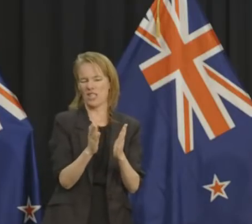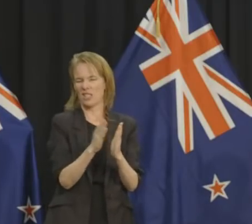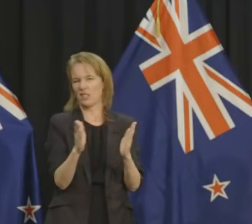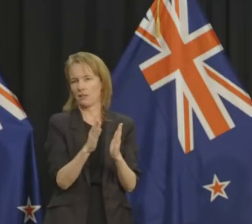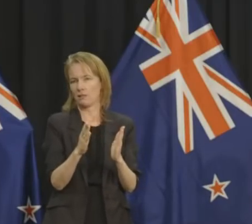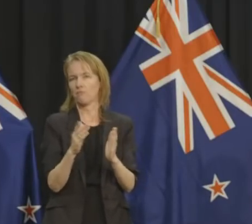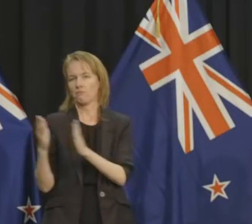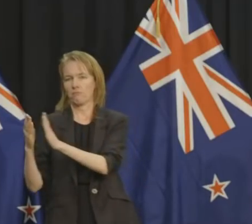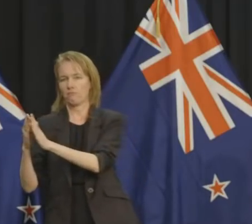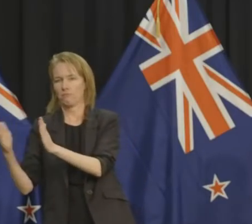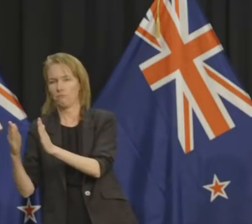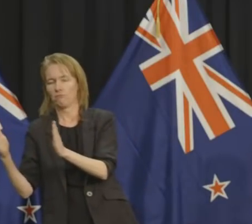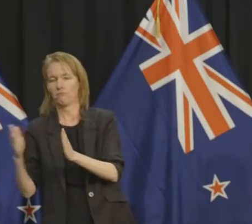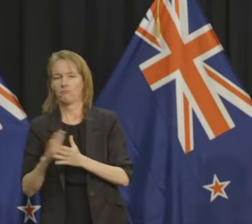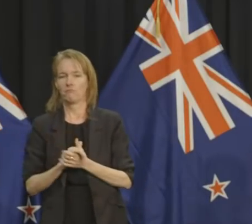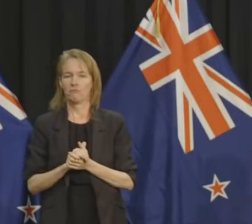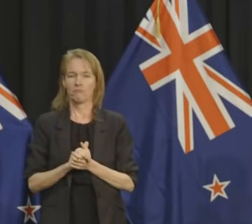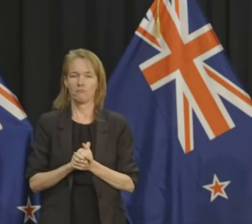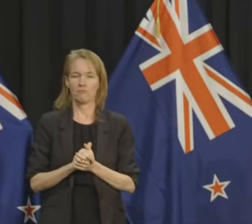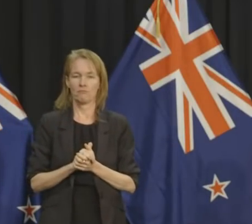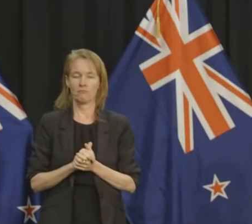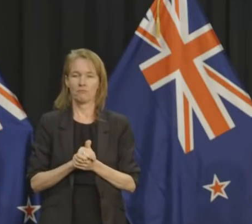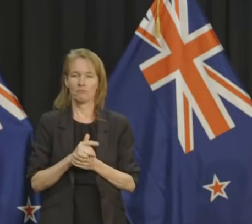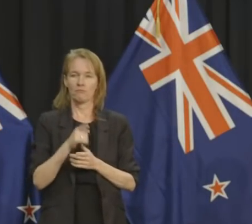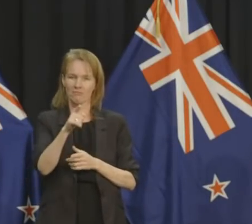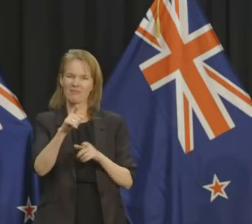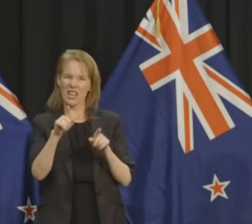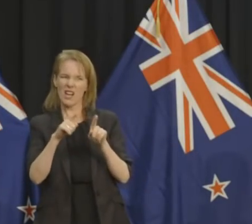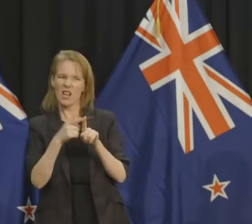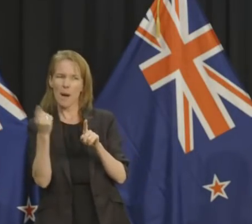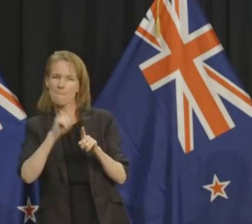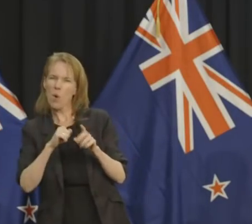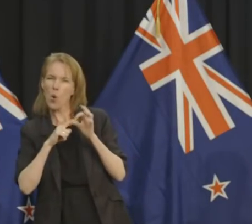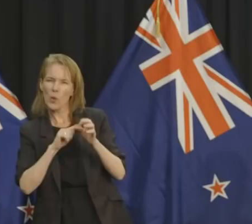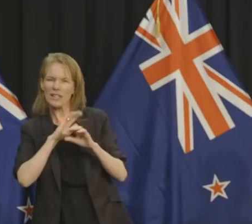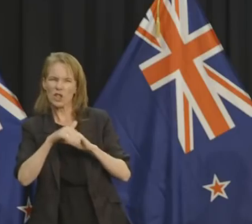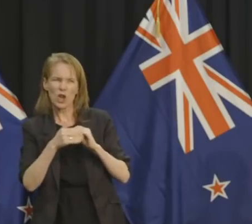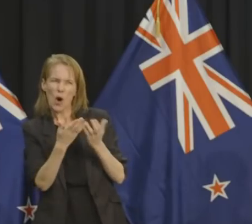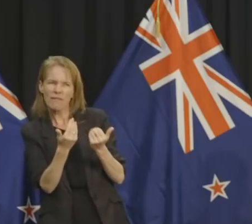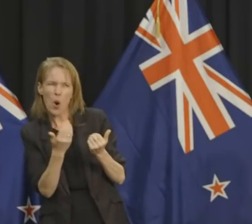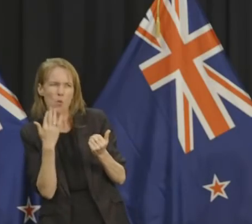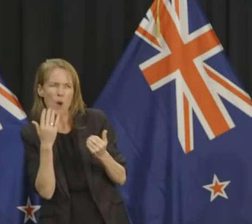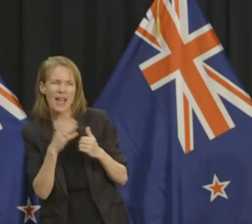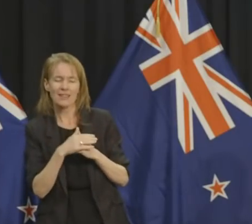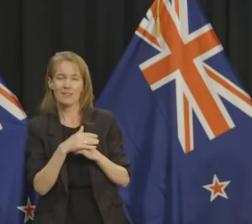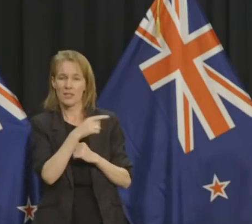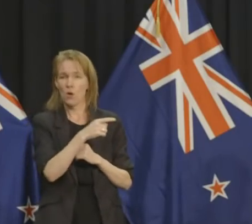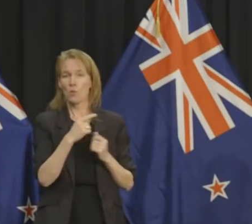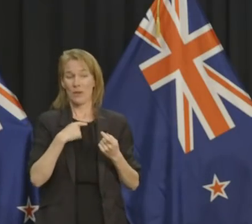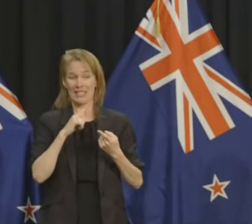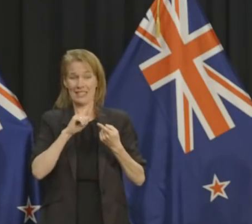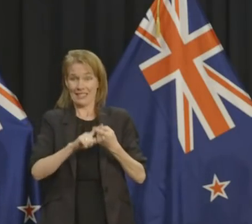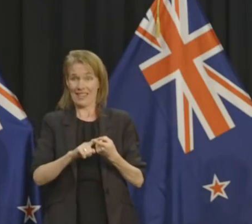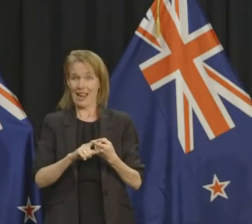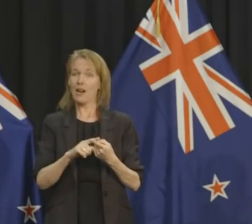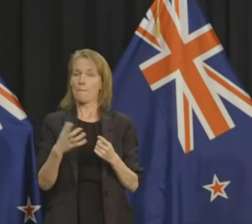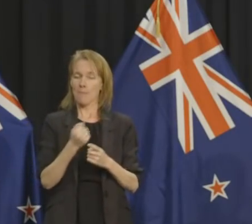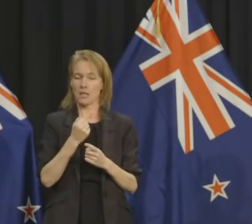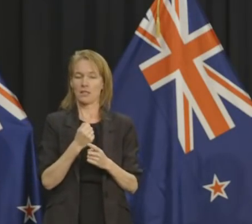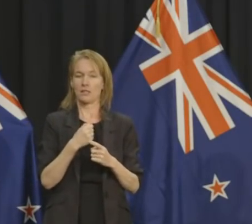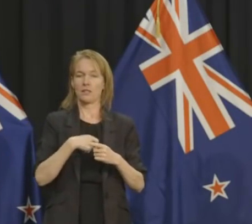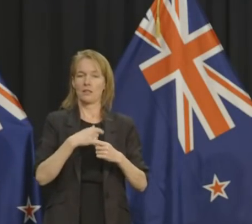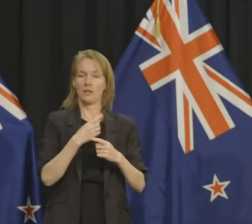now? No, the rules have not changed here. They're still expected to be tested twice. Still have to stay